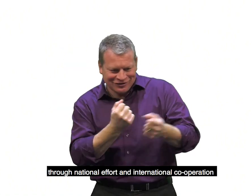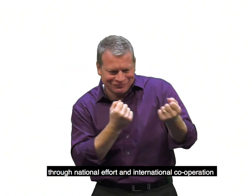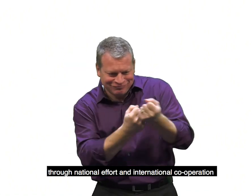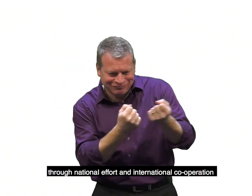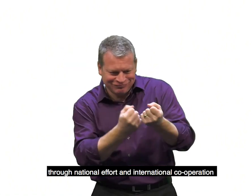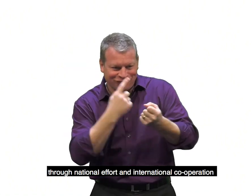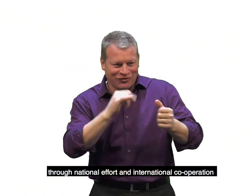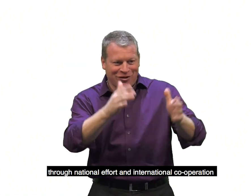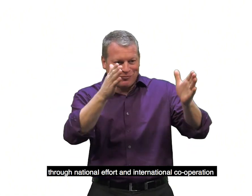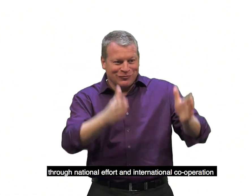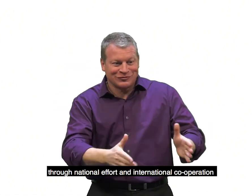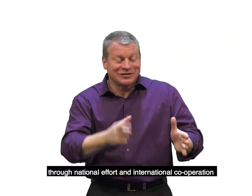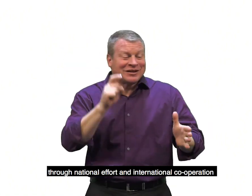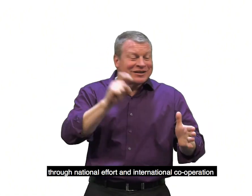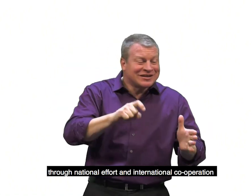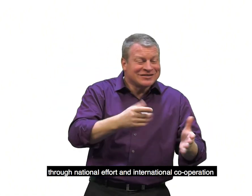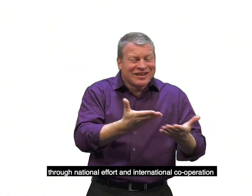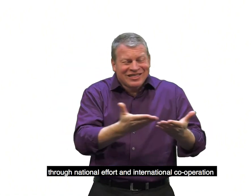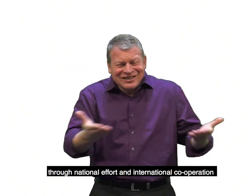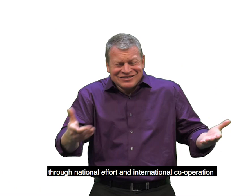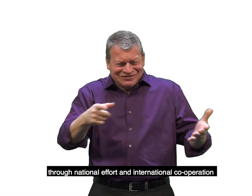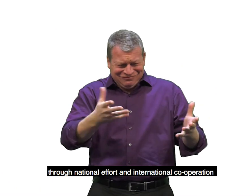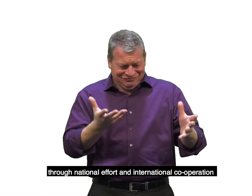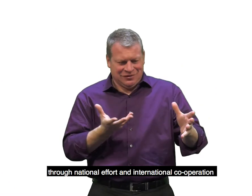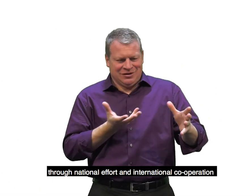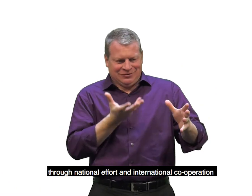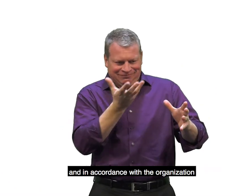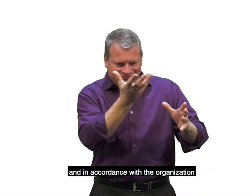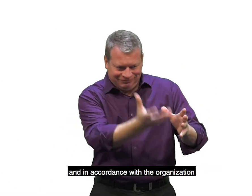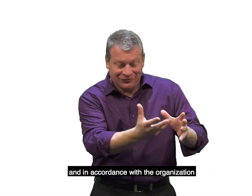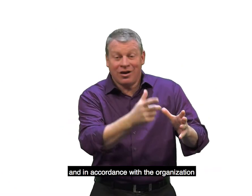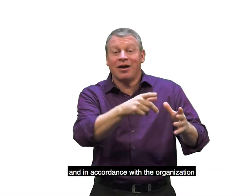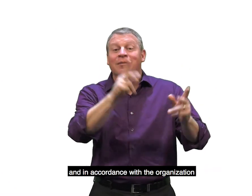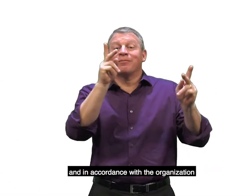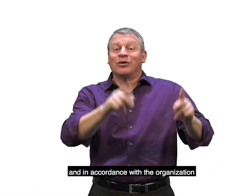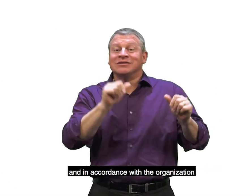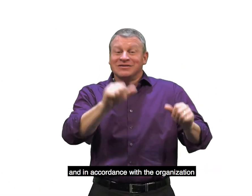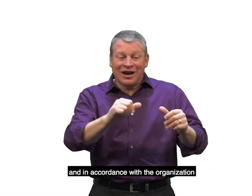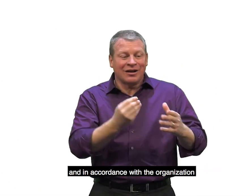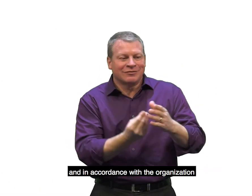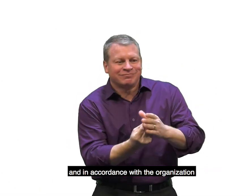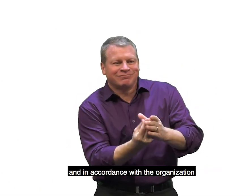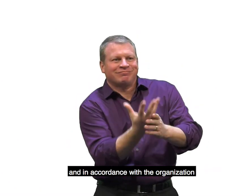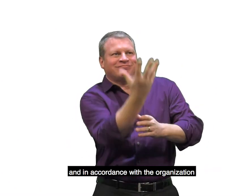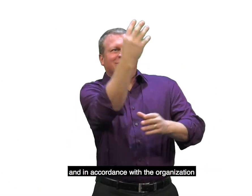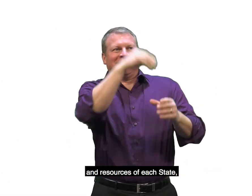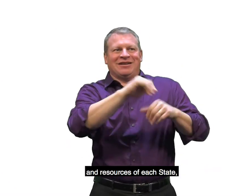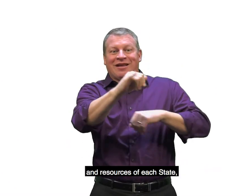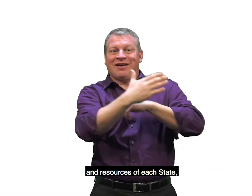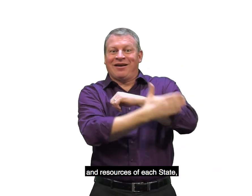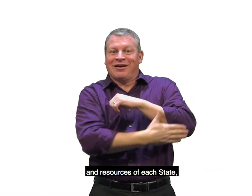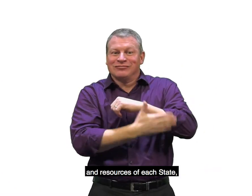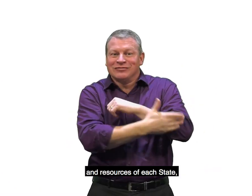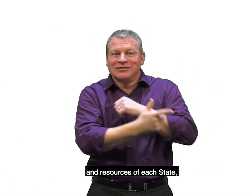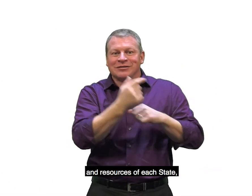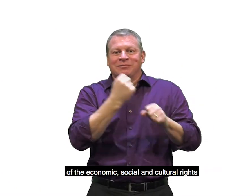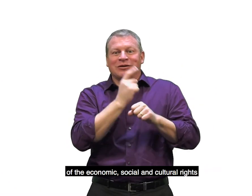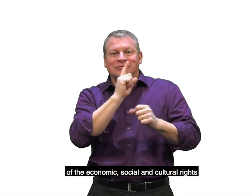through national effort and international cooperation, and in accordance with the organization and resources of each state, of